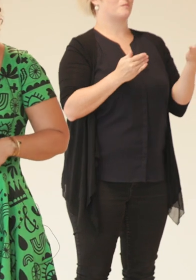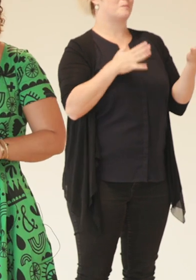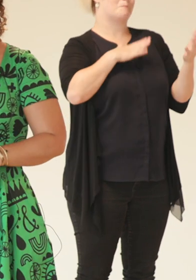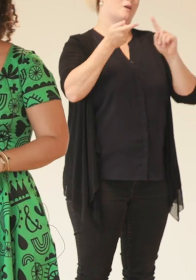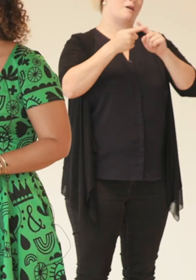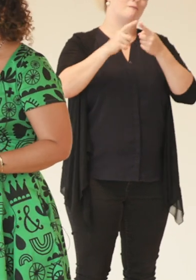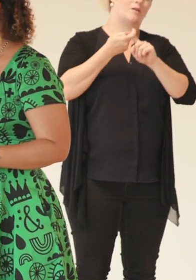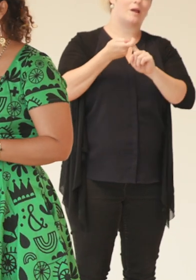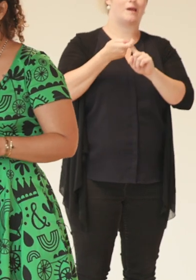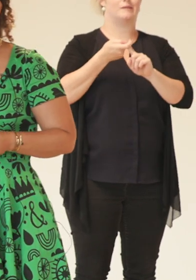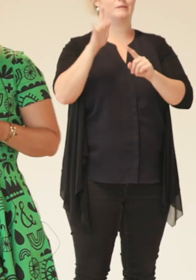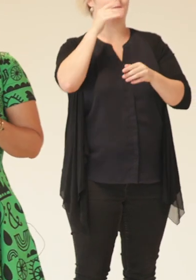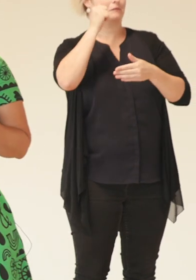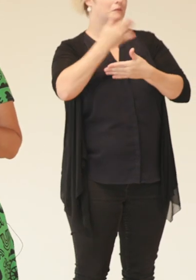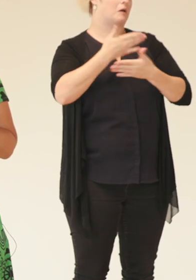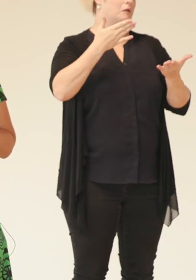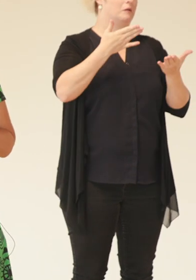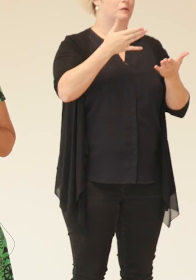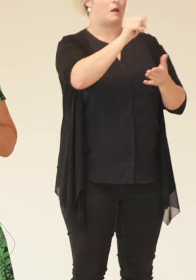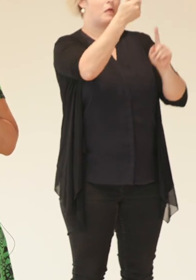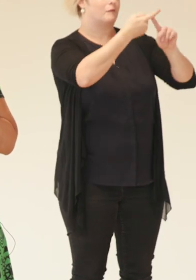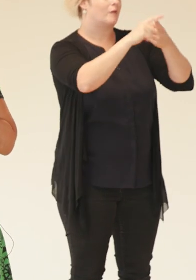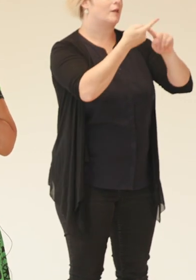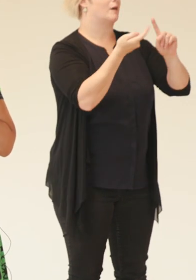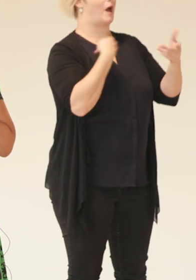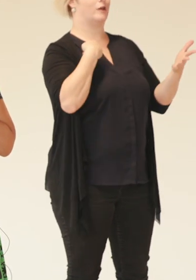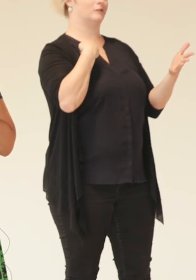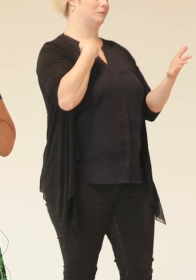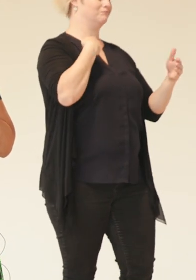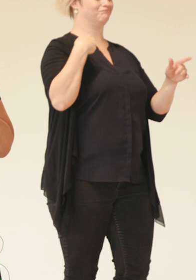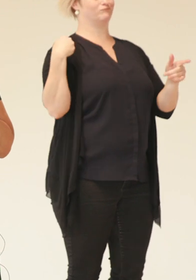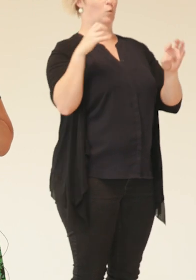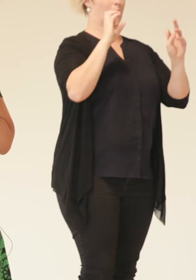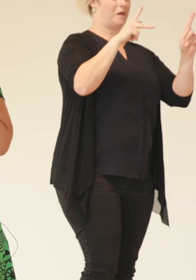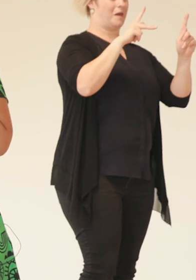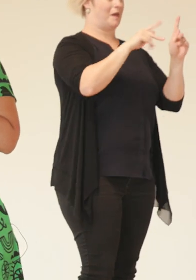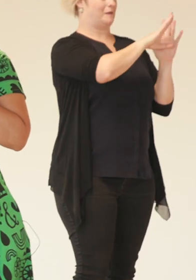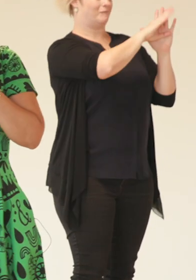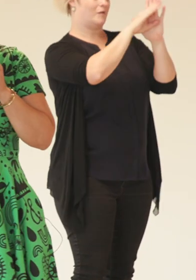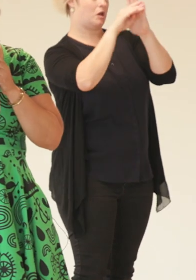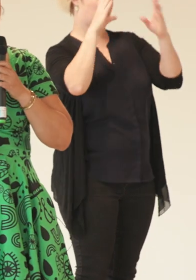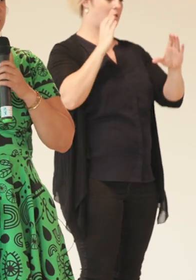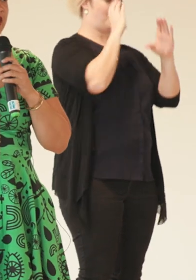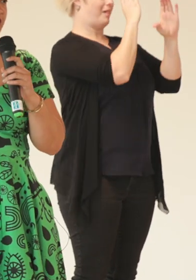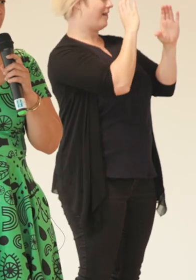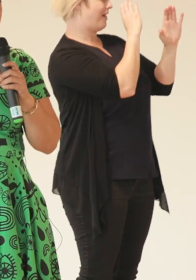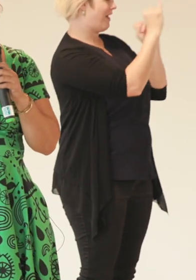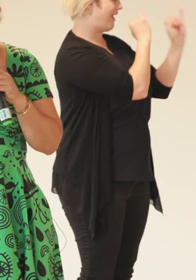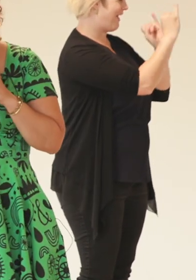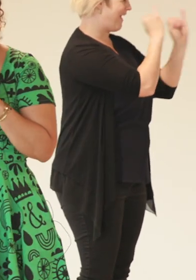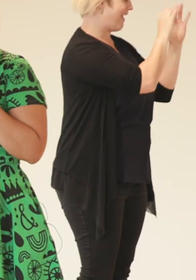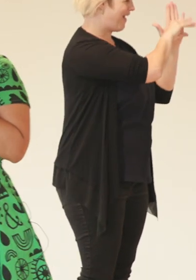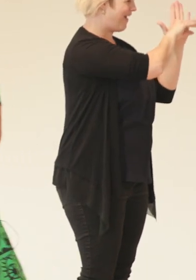and I recorded this audio. I was like, I'm just going to test this microphone. And so I tricked myself with things like that.